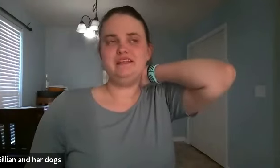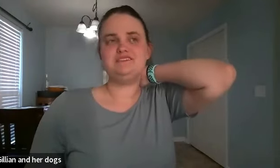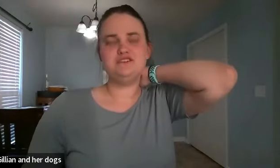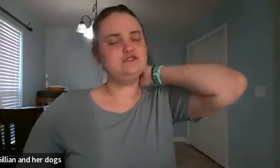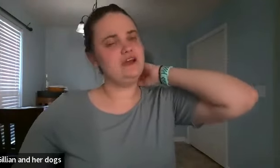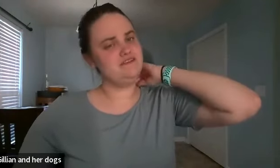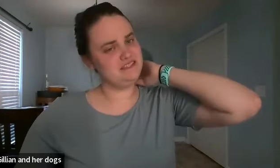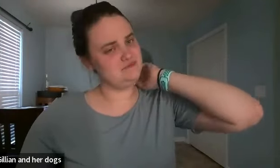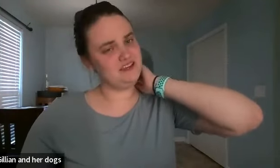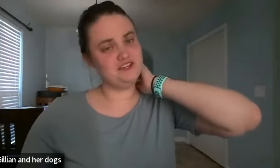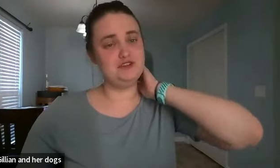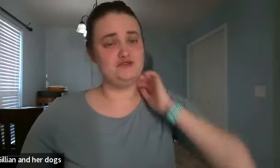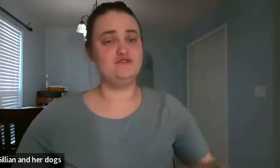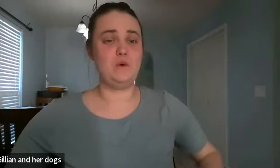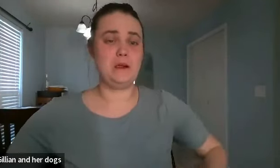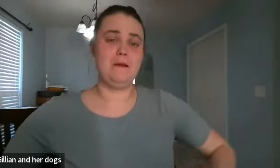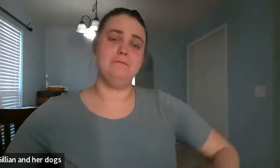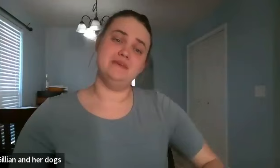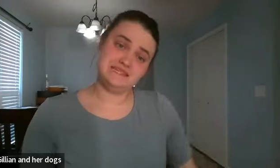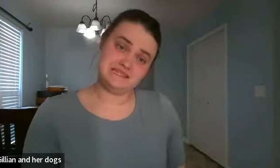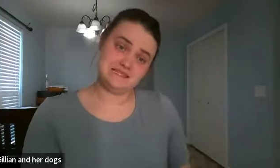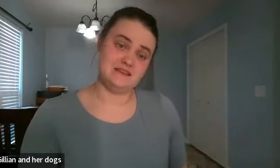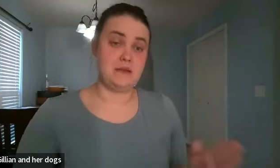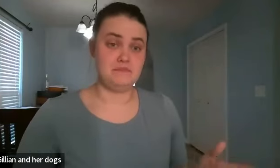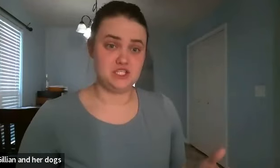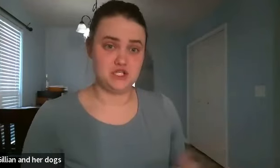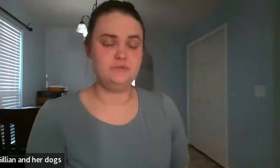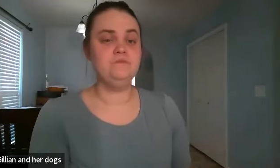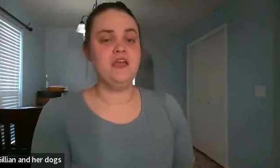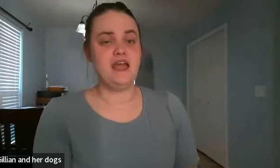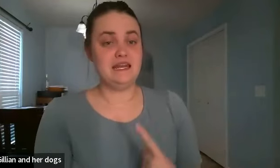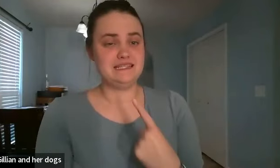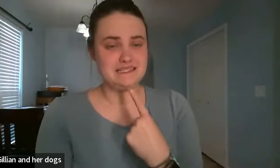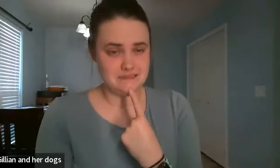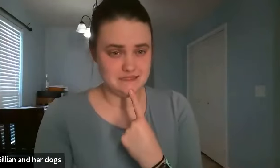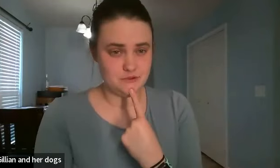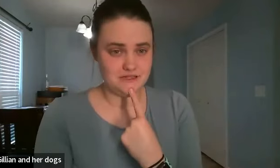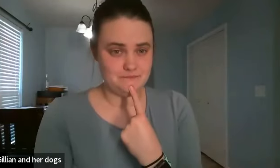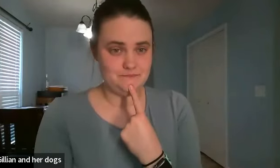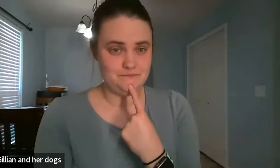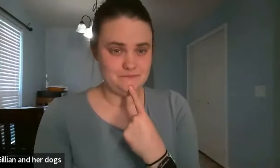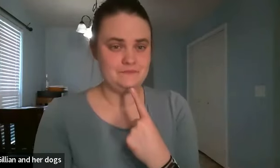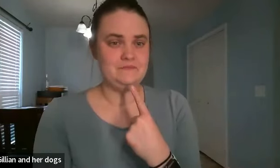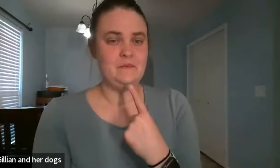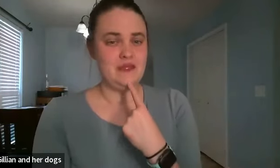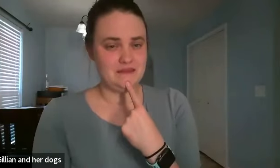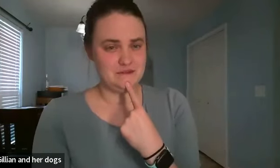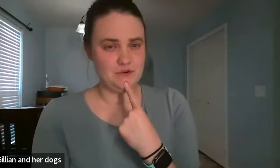is also kind of the same sign you use for miss, like I miss you, and it's disappointed.